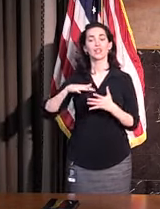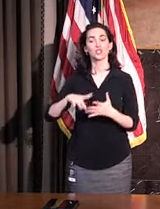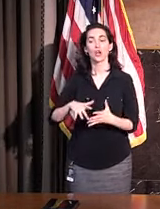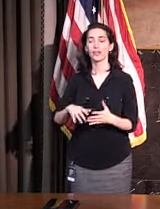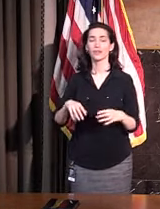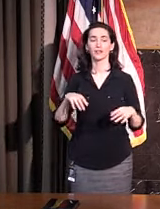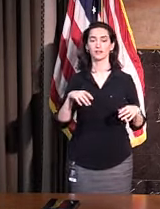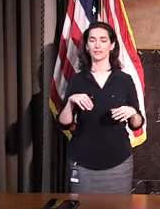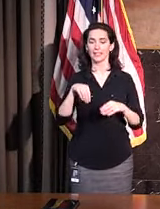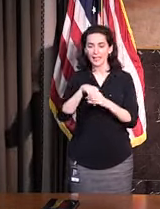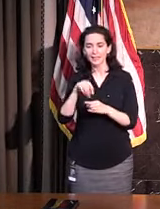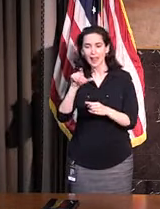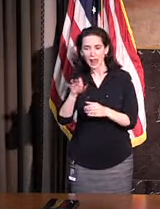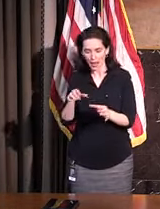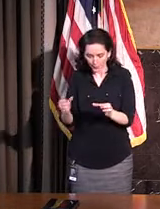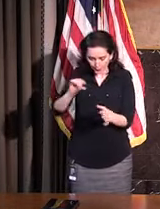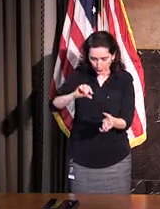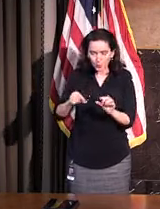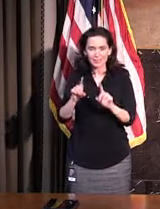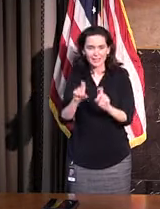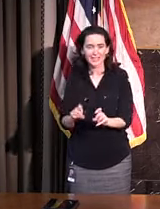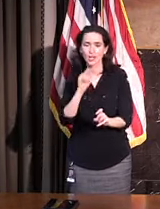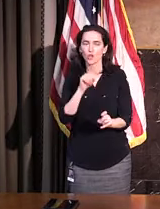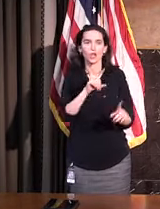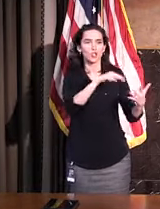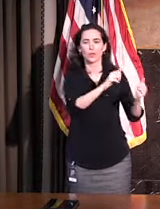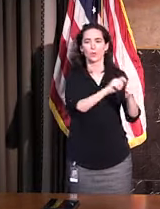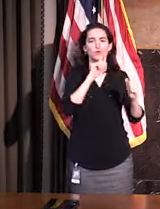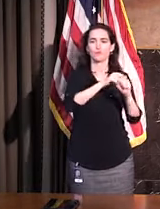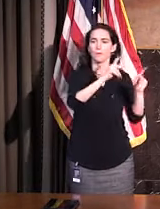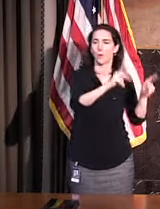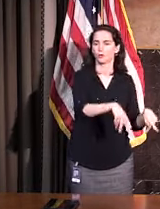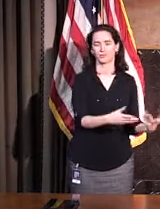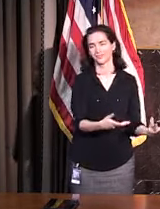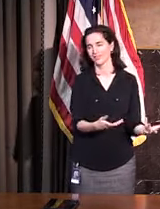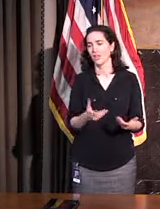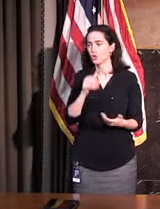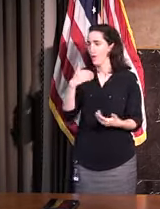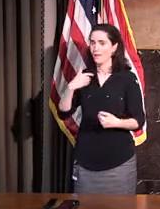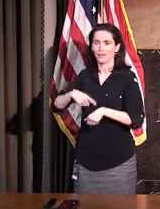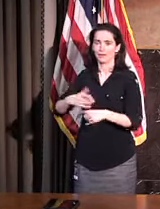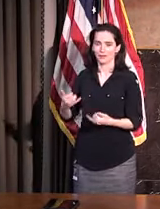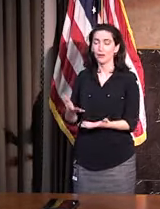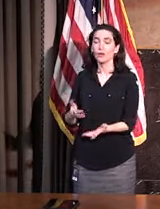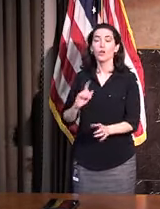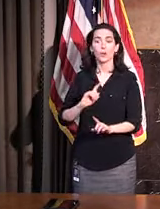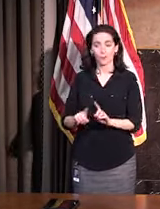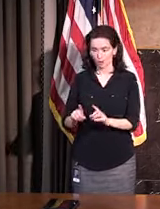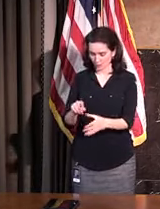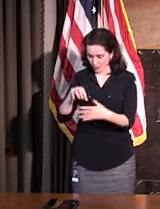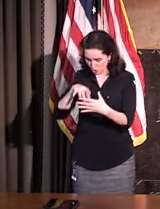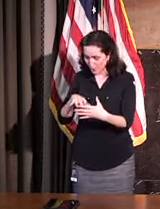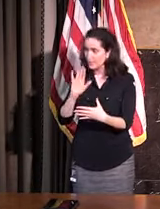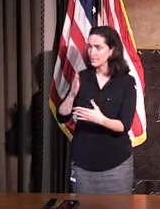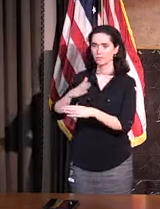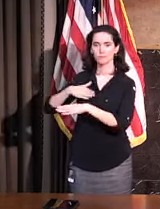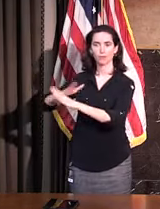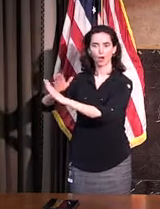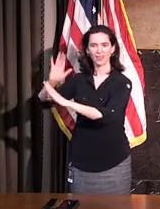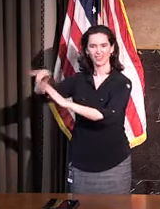not as good as a real life world study, which are tough to do in real time. But it adds to the body of evidence now